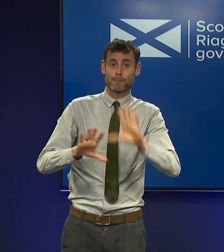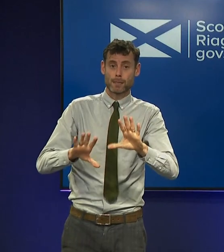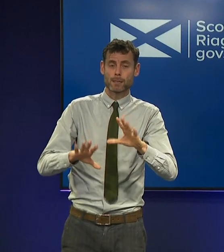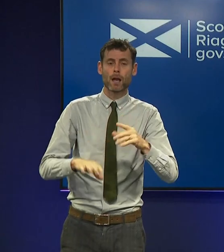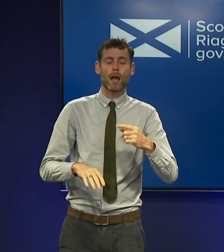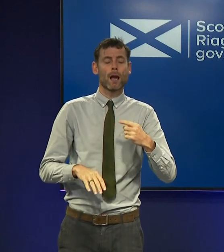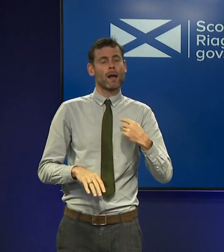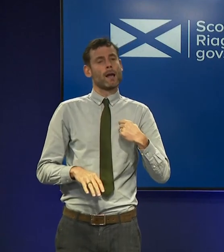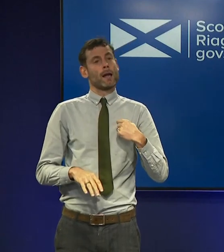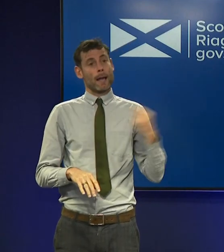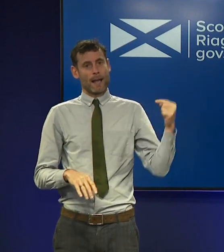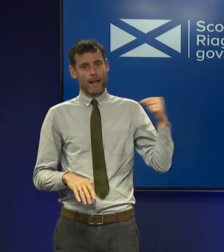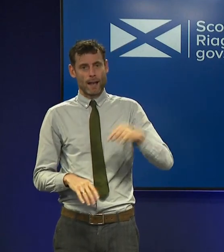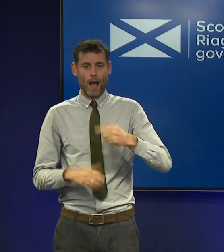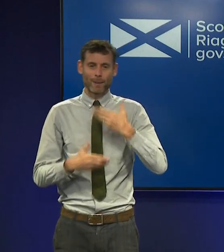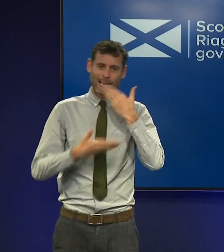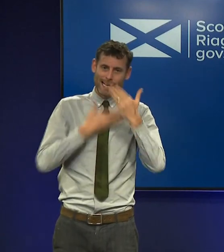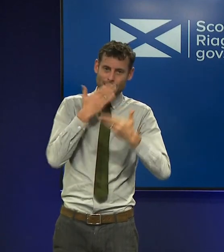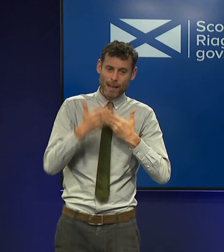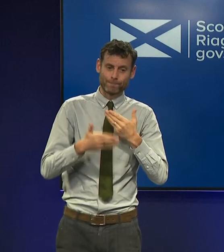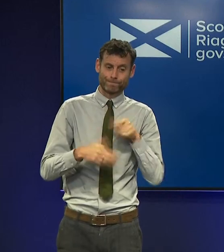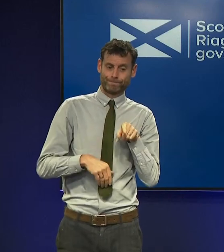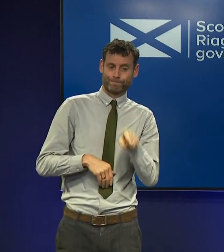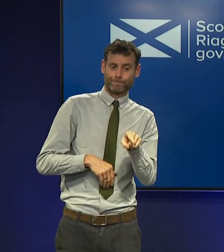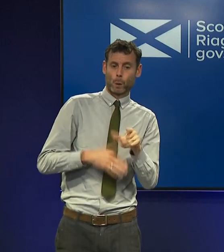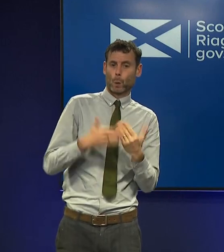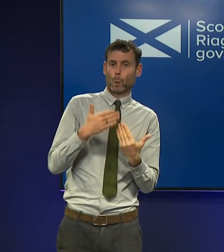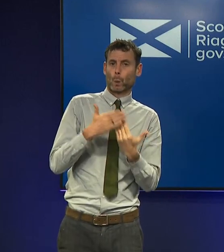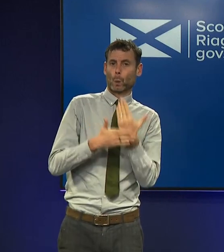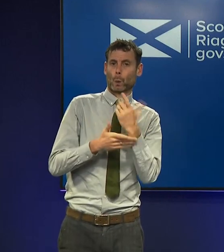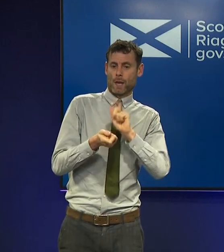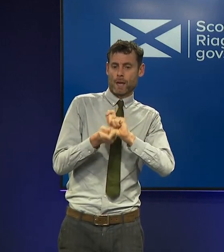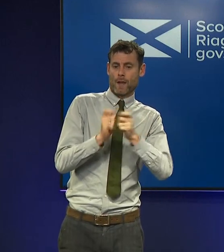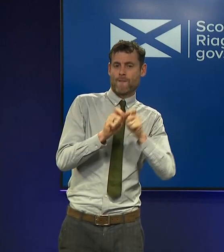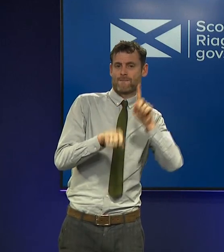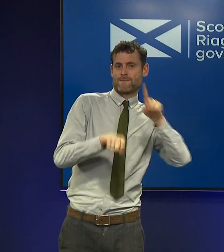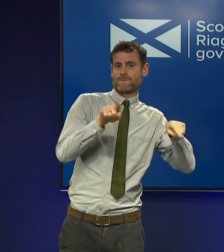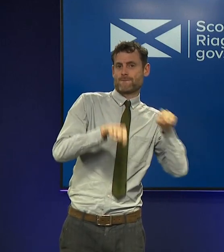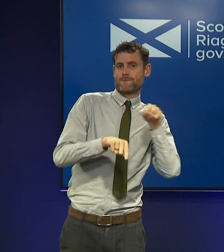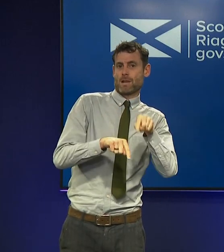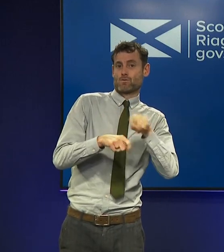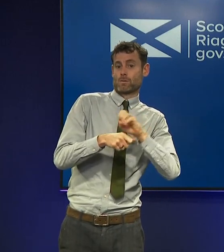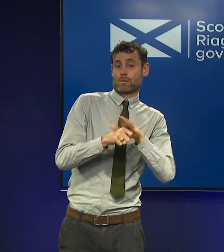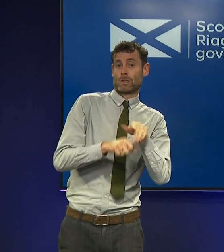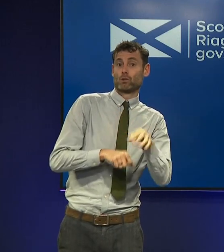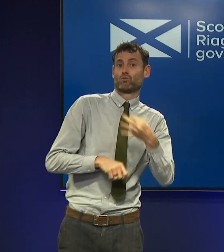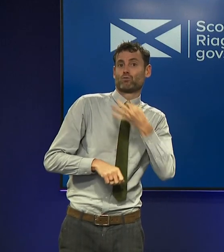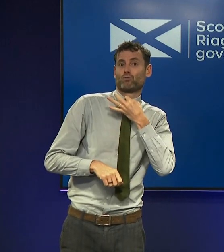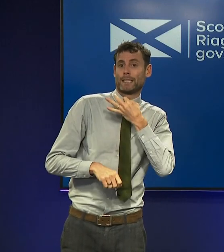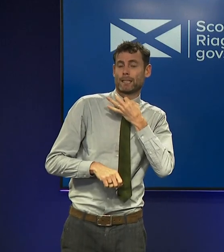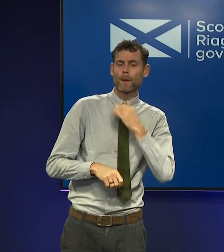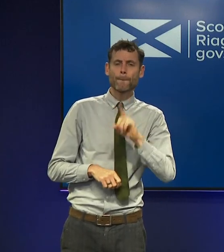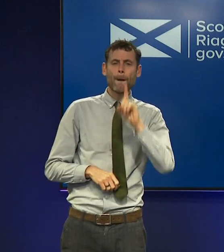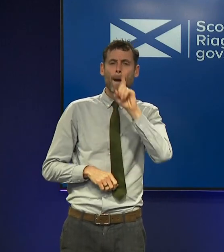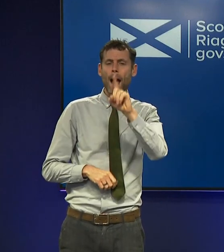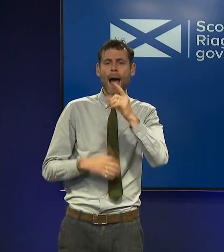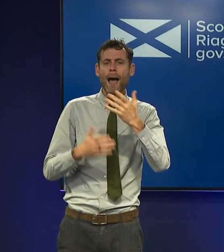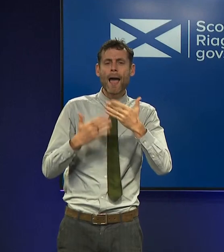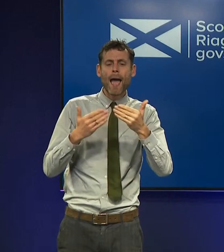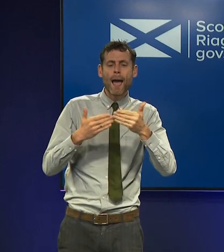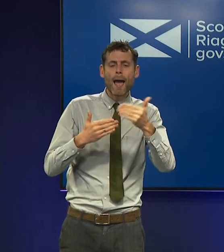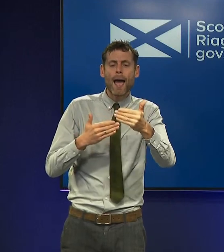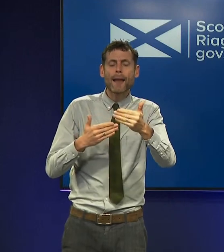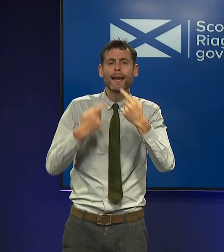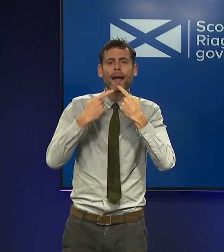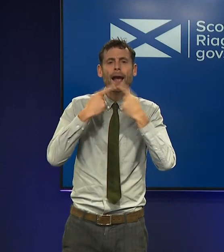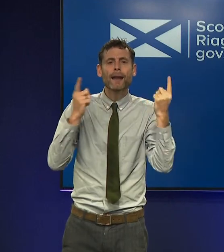new variant that is posing risks. If any of our advice changes, it's important that we do that in a proper way and we communicate it in